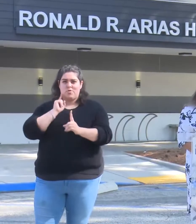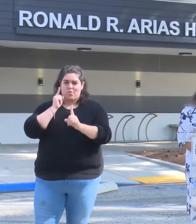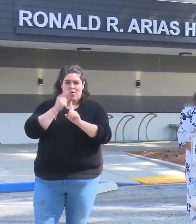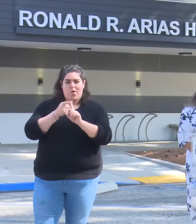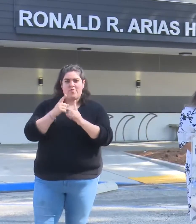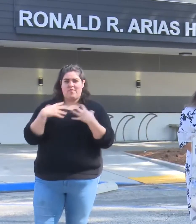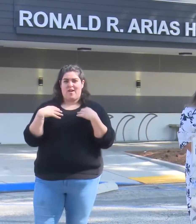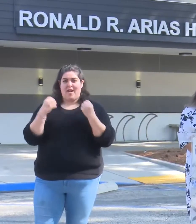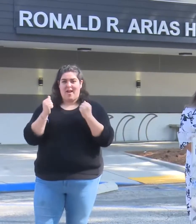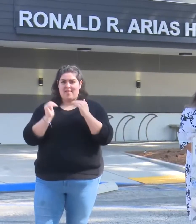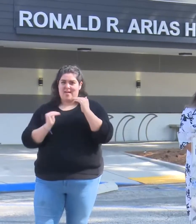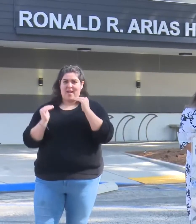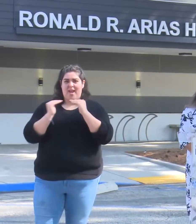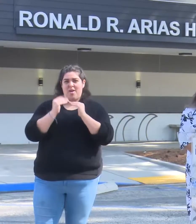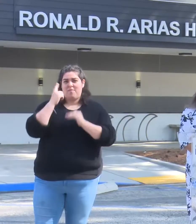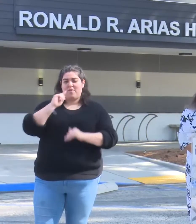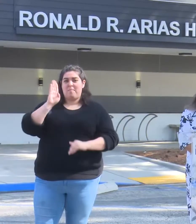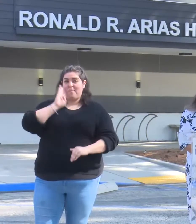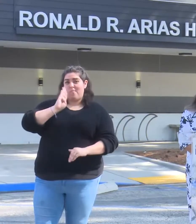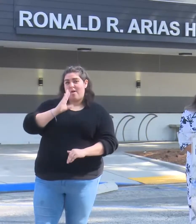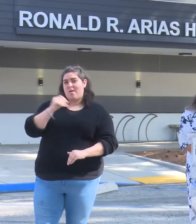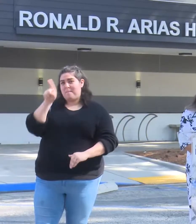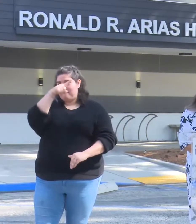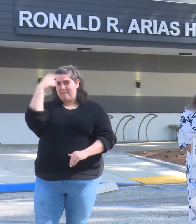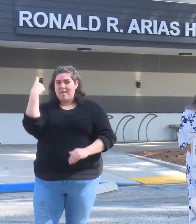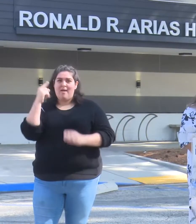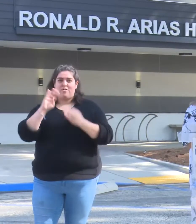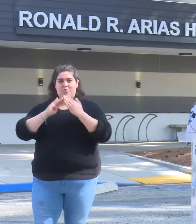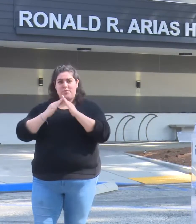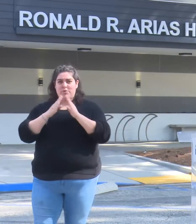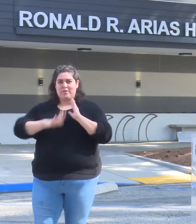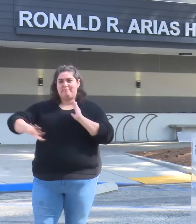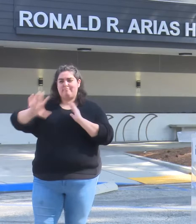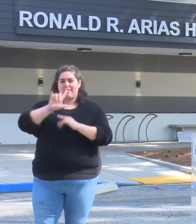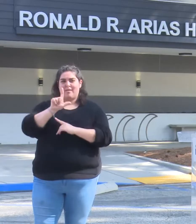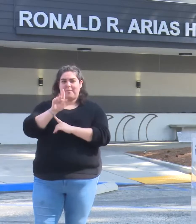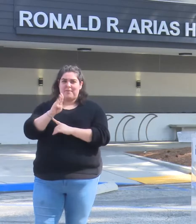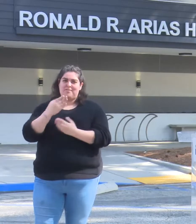in brown and black communities throughout Long Beach. So thank you so much for your work.